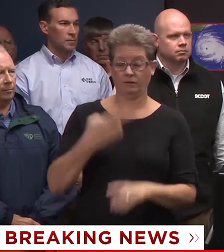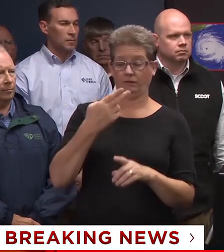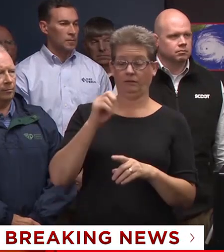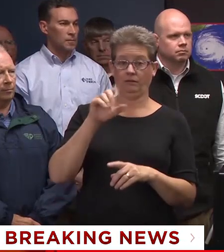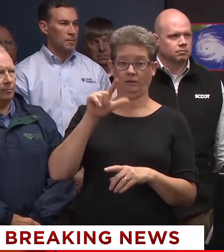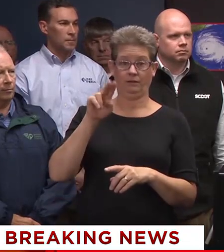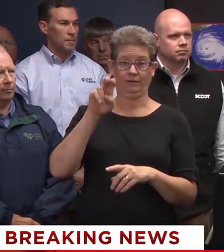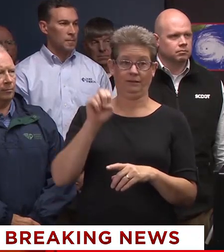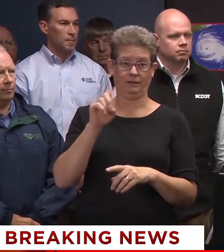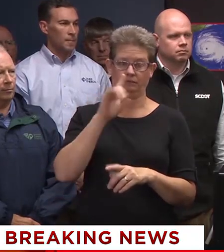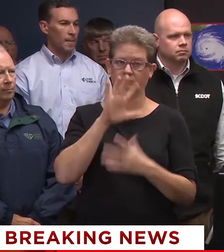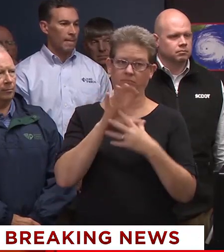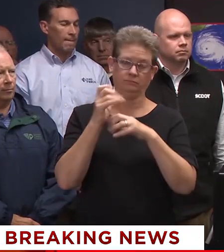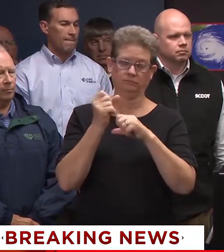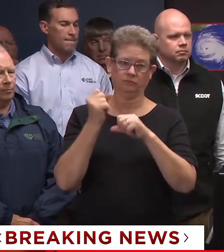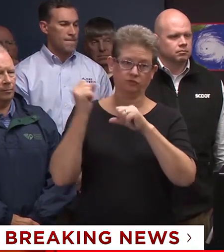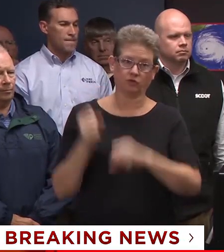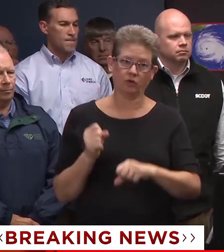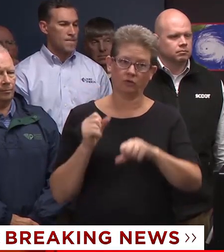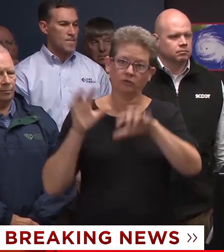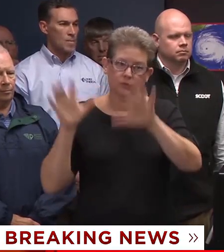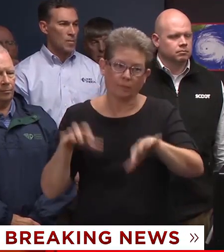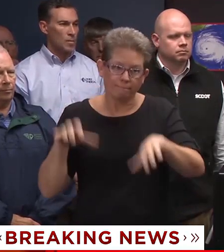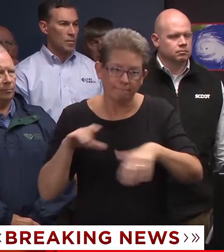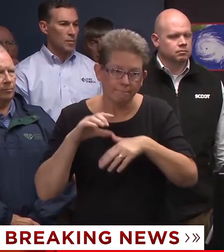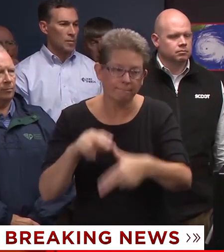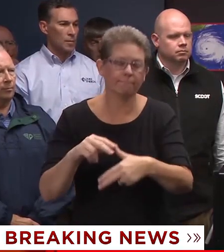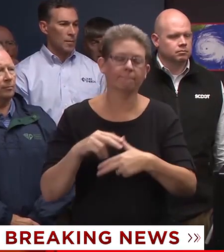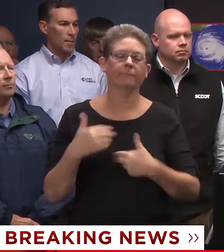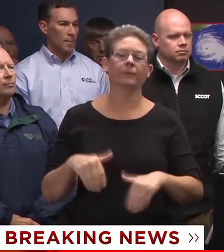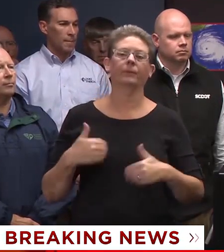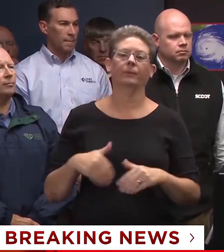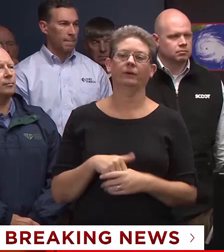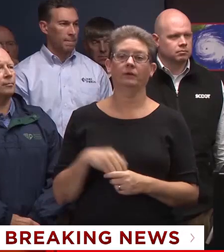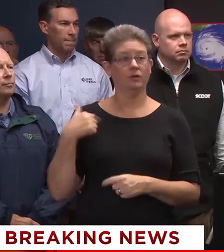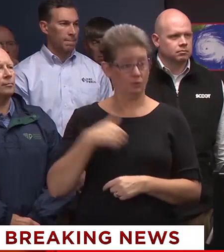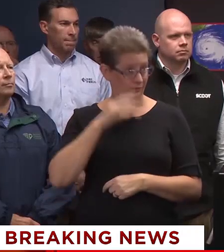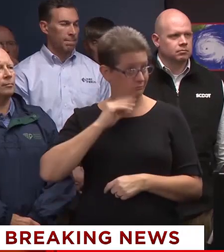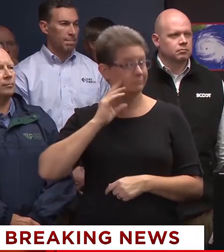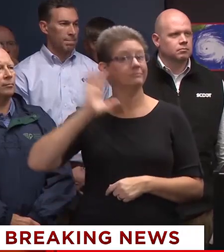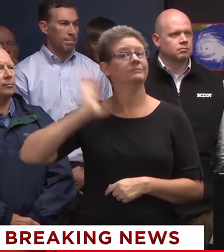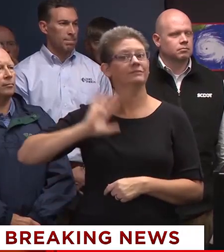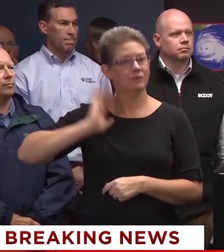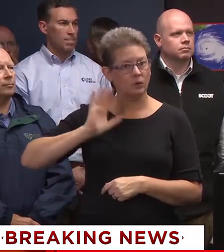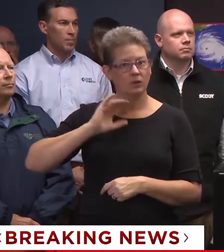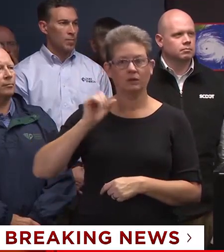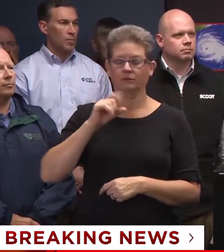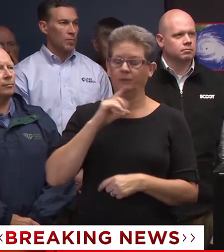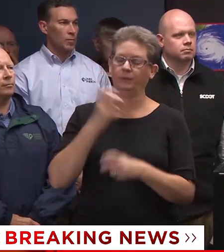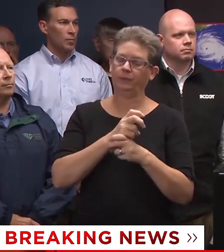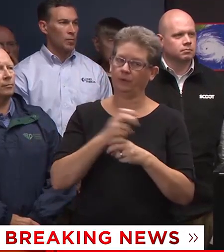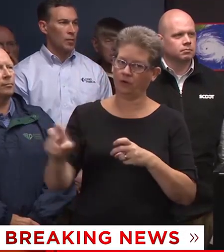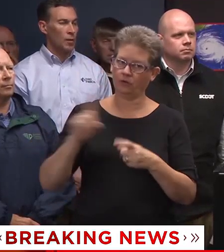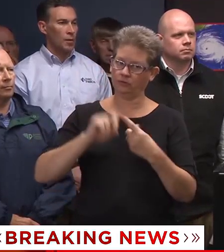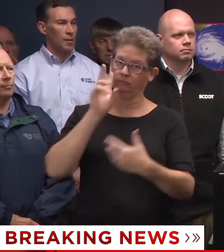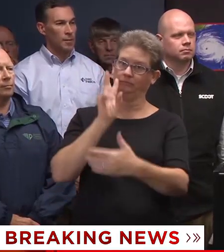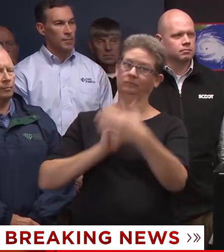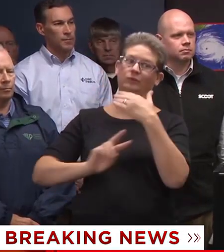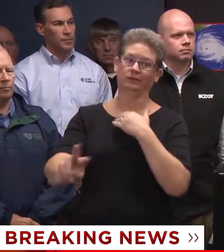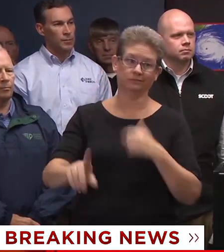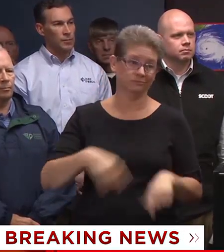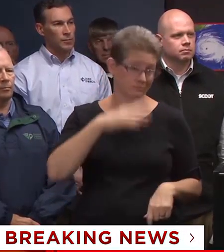is a strong storm, as we know, and we've had strong ones before. They're very difficult to predict, as you